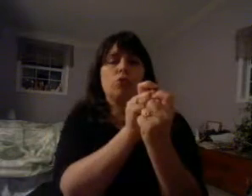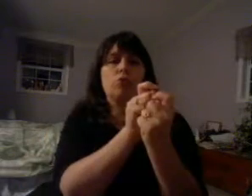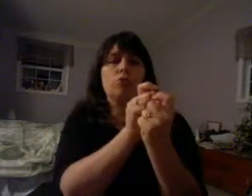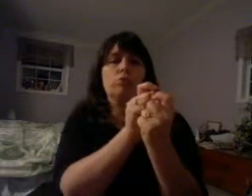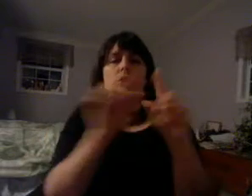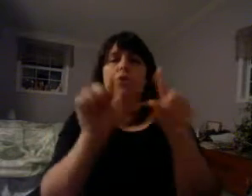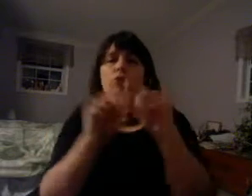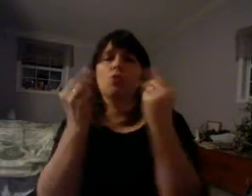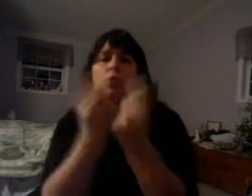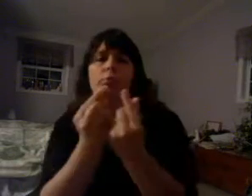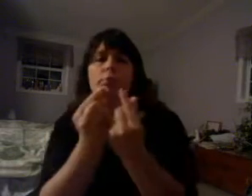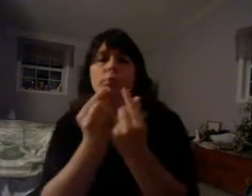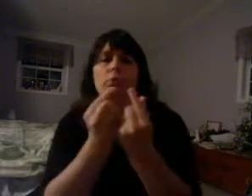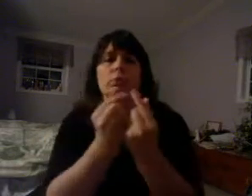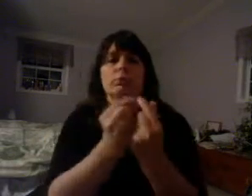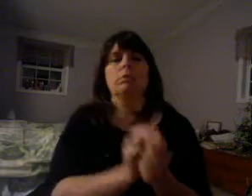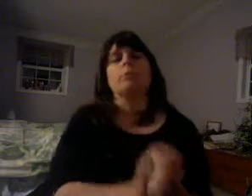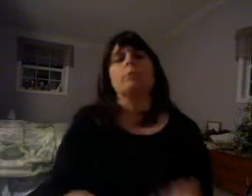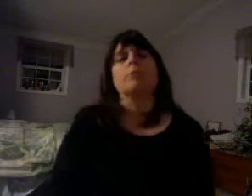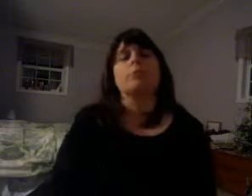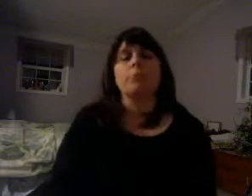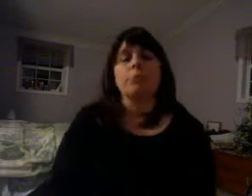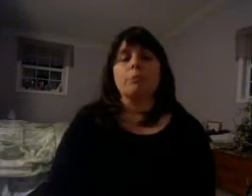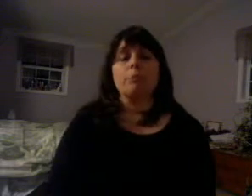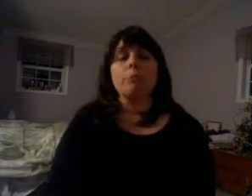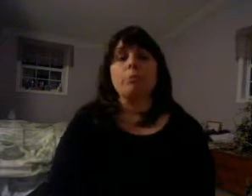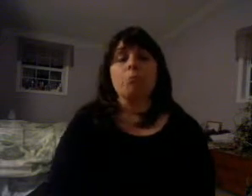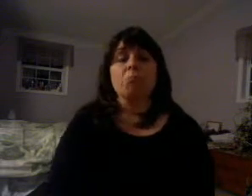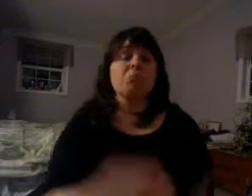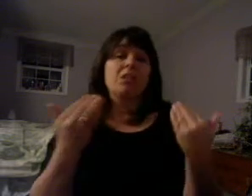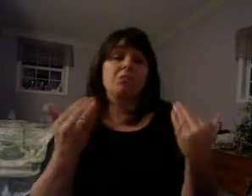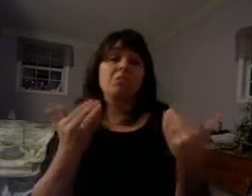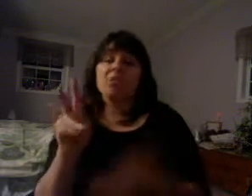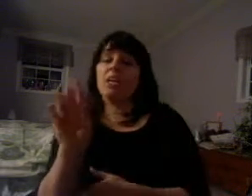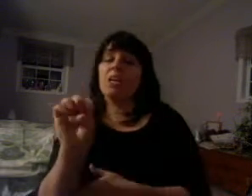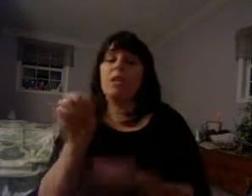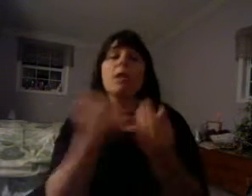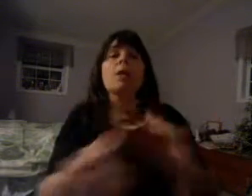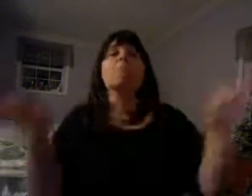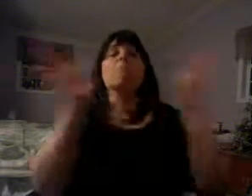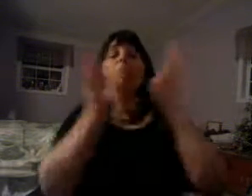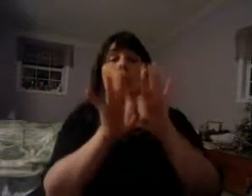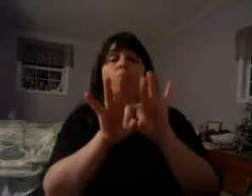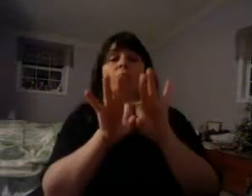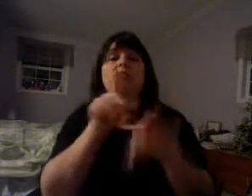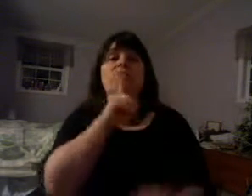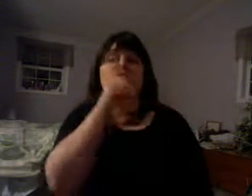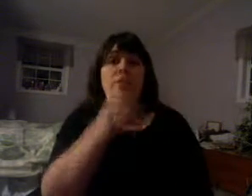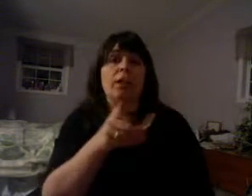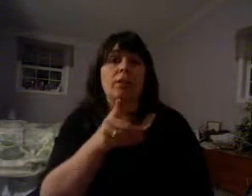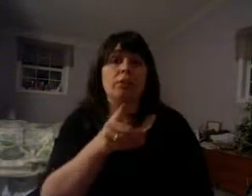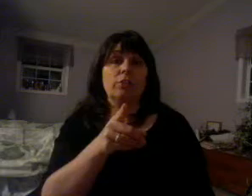groups. So what are the key factors in this homicide change? What brought it about, or what can we hopefully use to